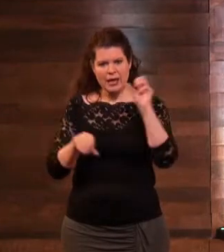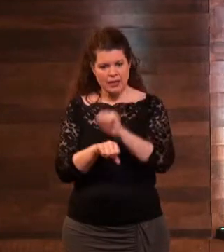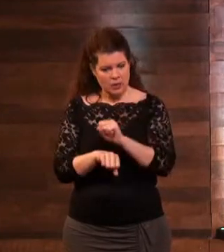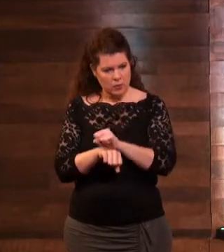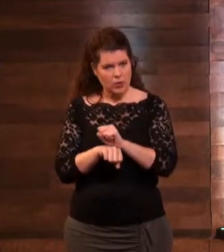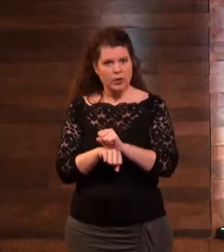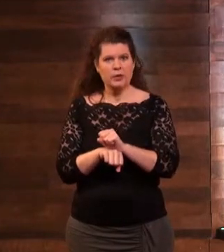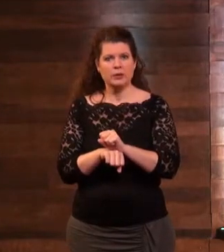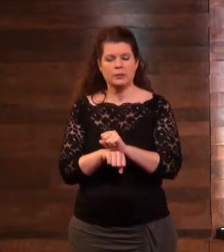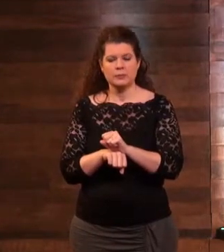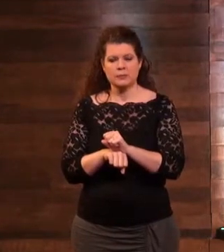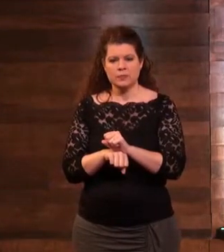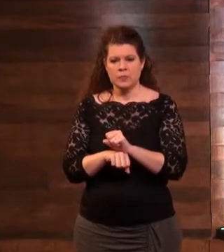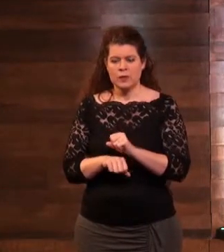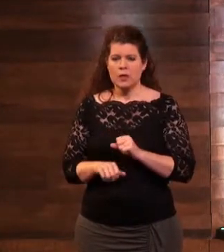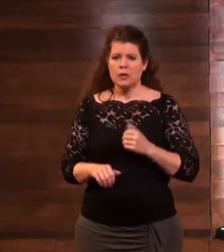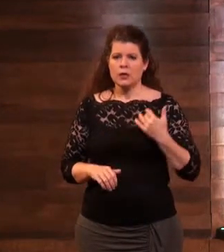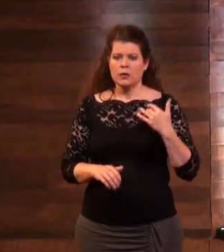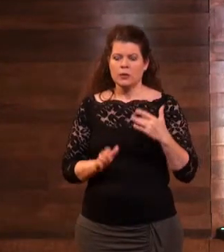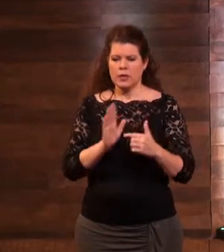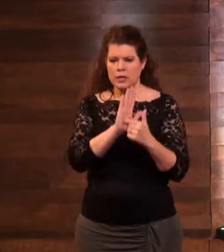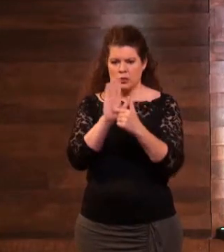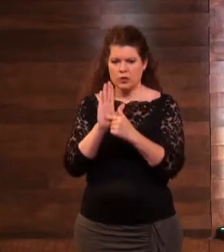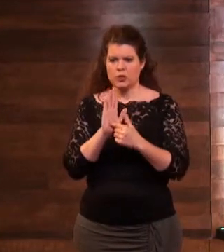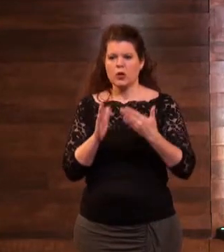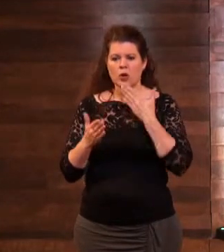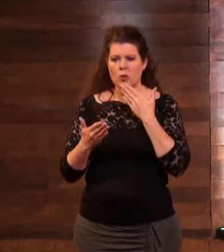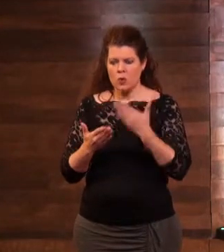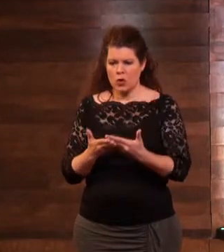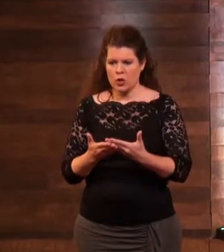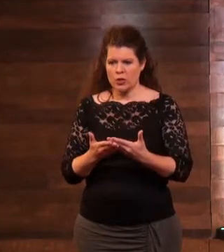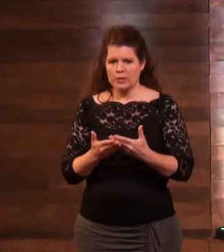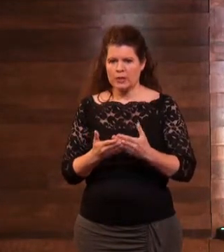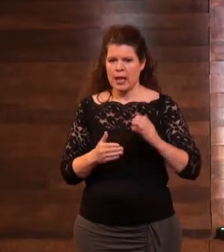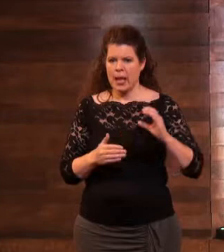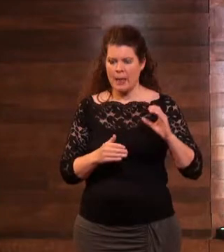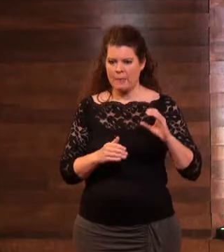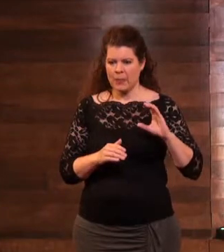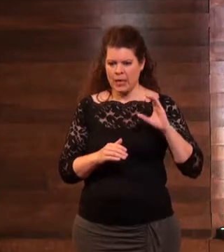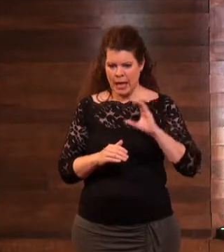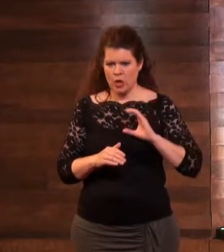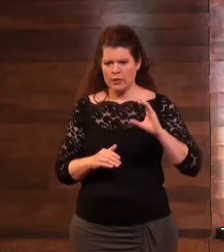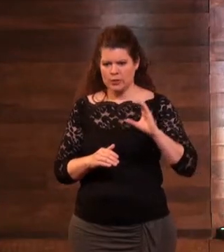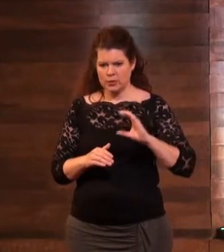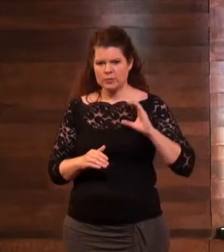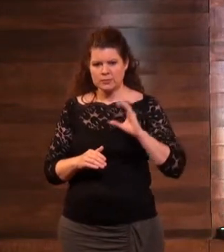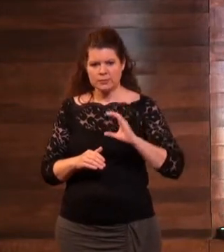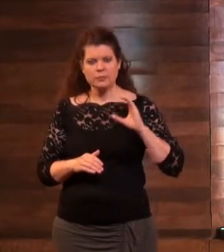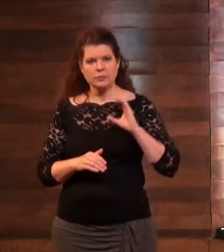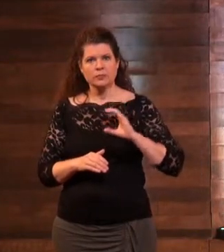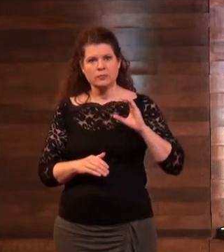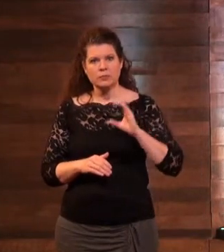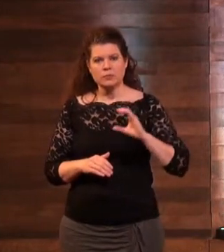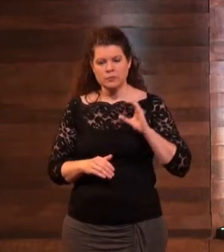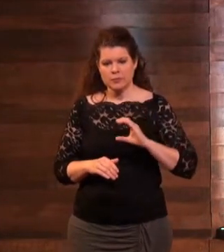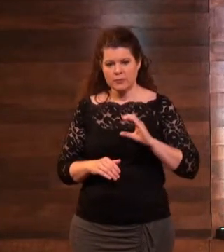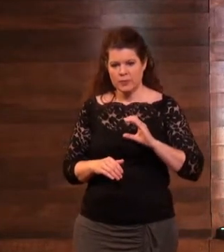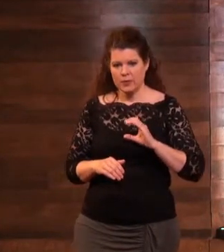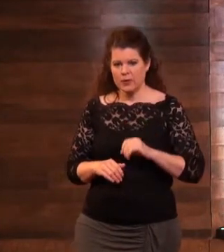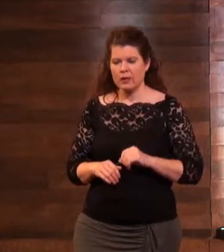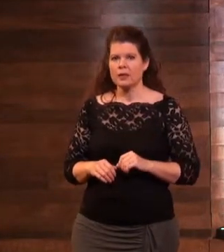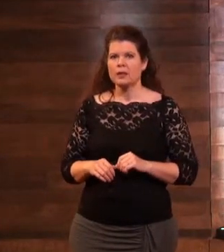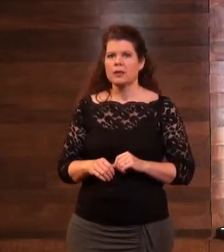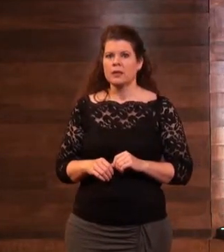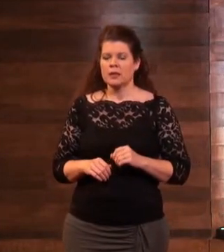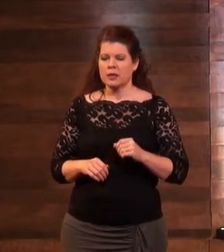character. There's a guy named Tripp Lee, who is a rapper and pastor in